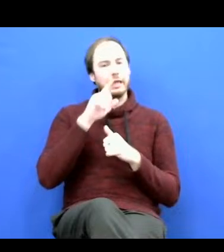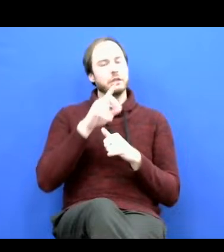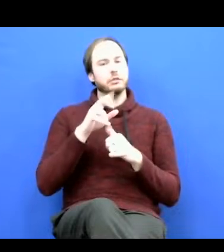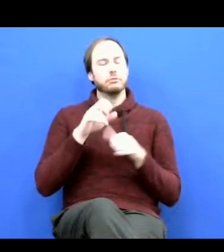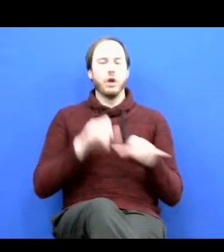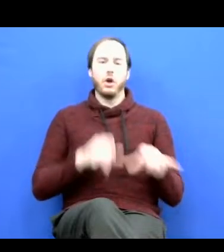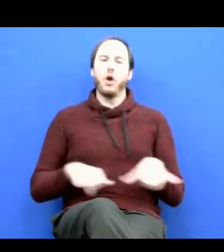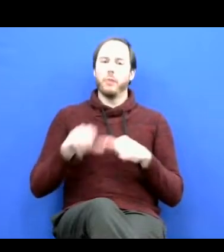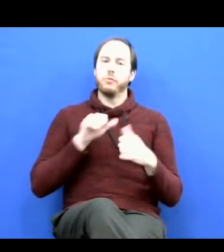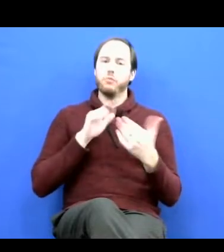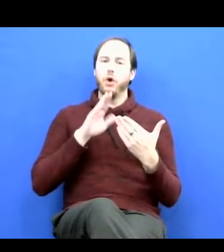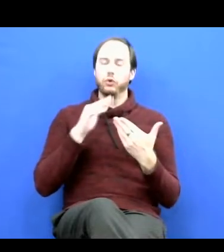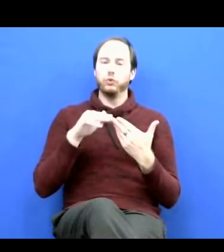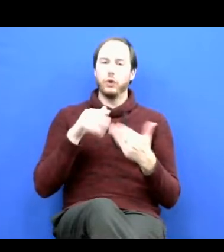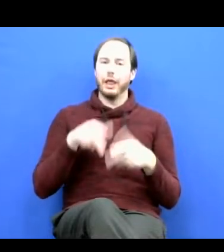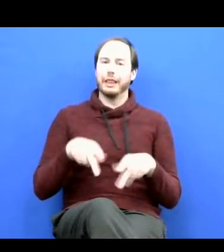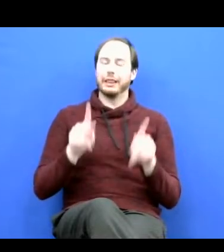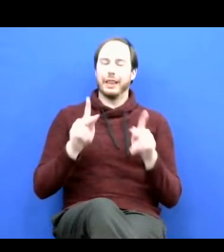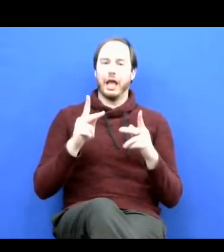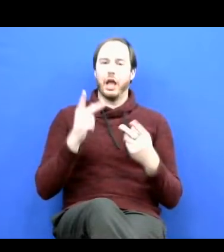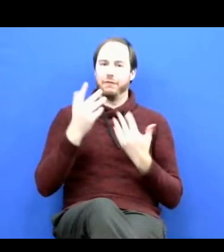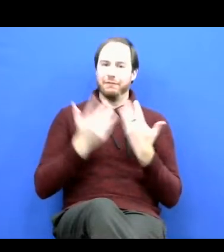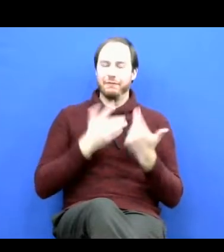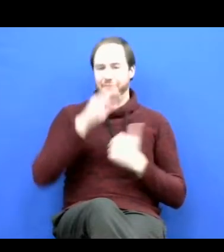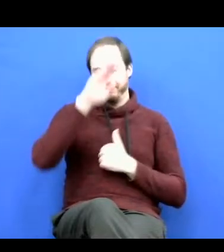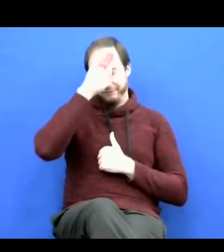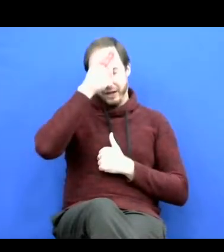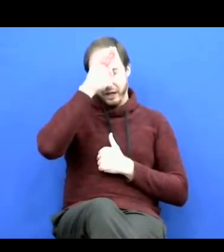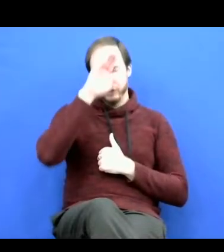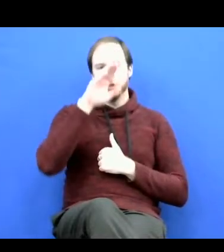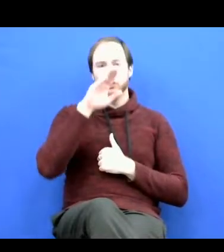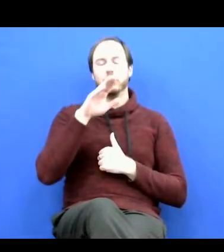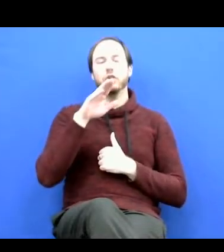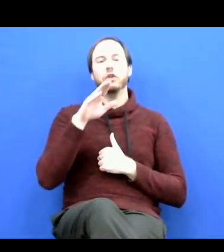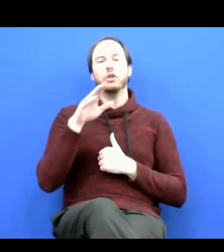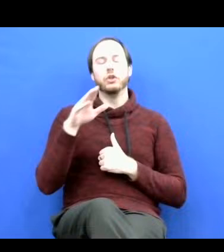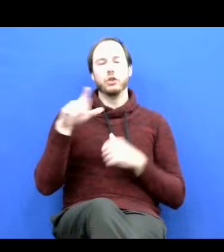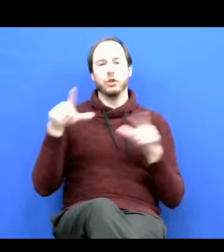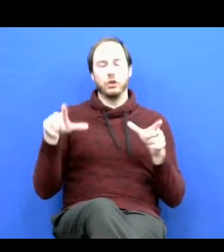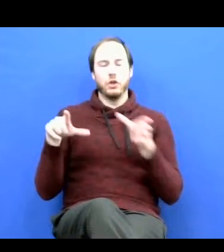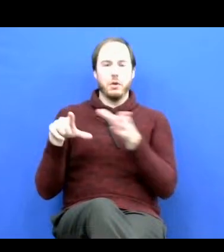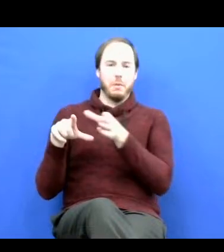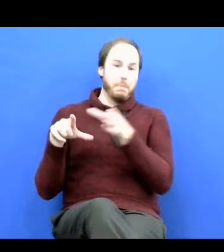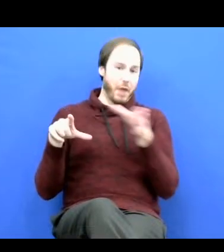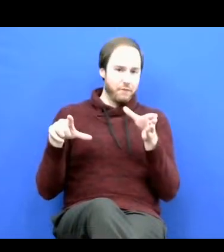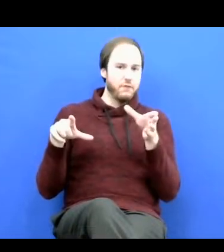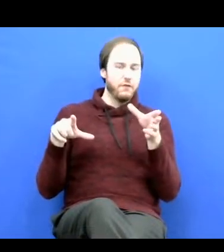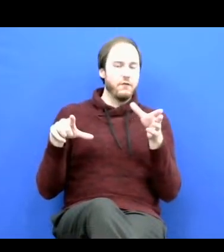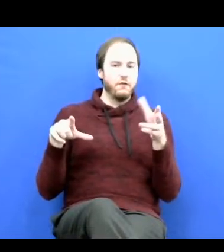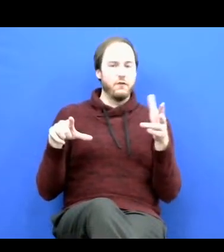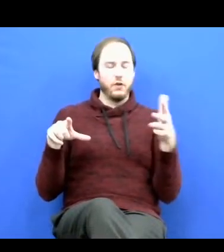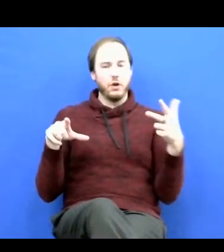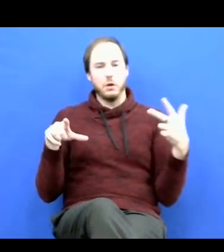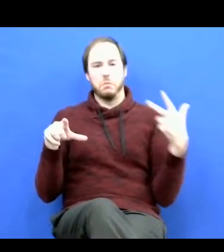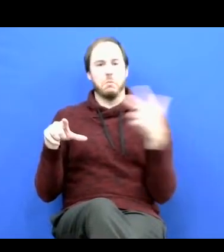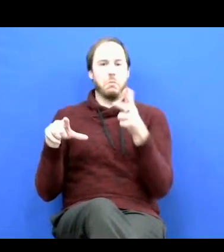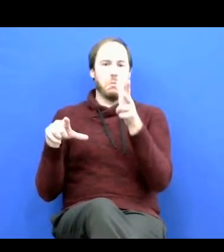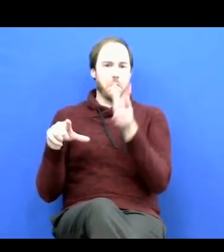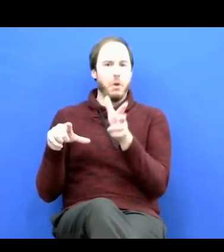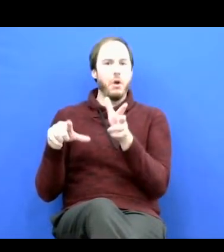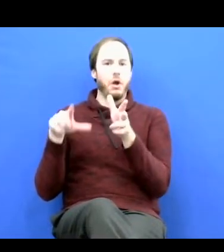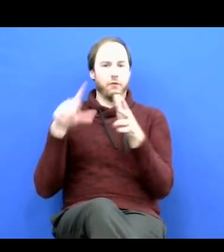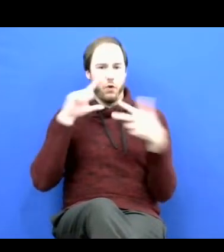fire turnaround. It can't go more than 50% into the buffer, but it can typically, it is allowed to push into the buffer a little